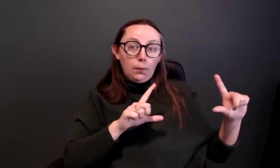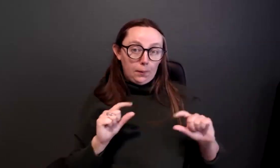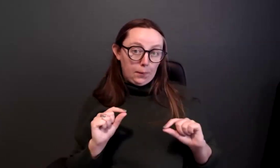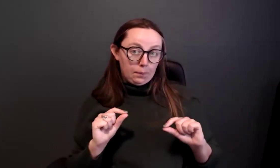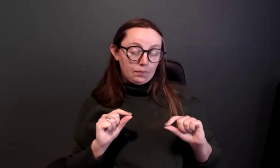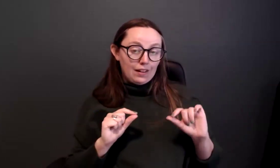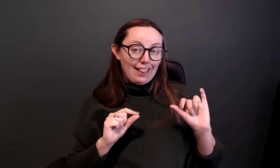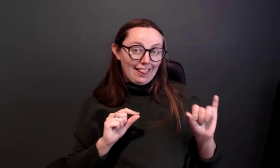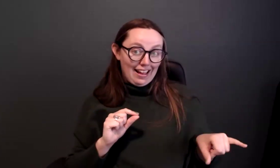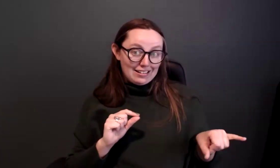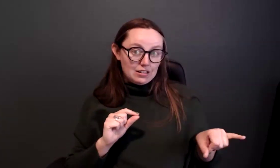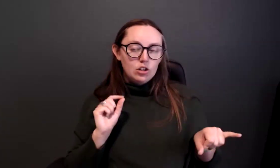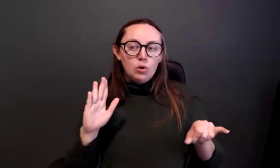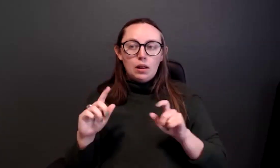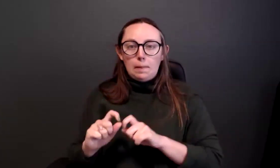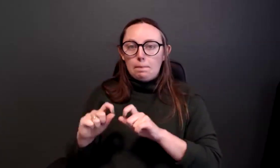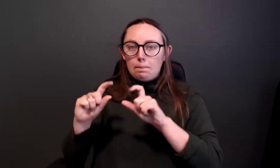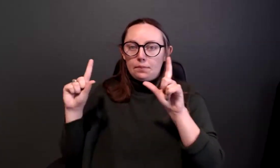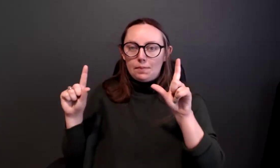I'm going to pull up this document.